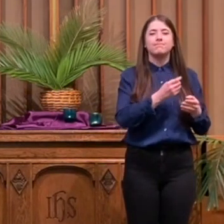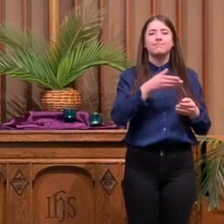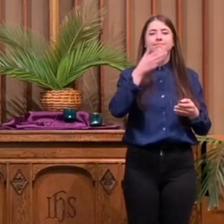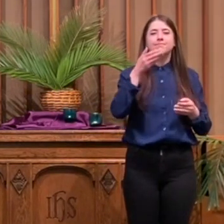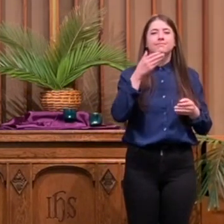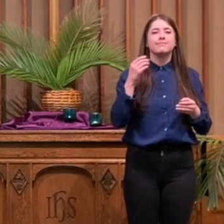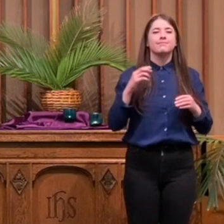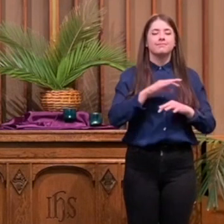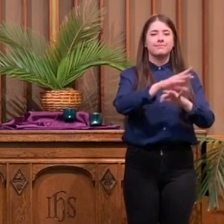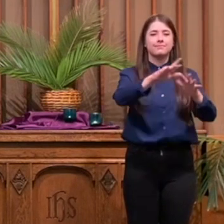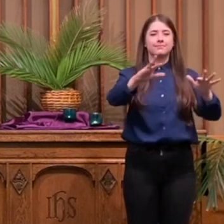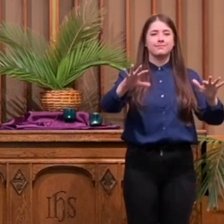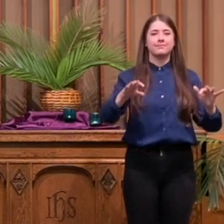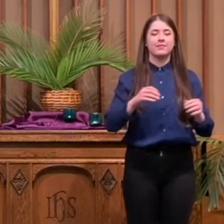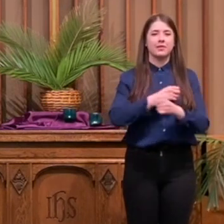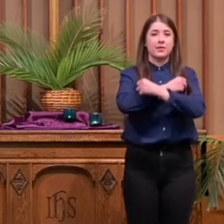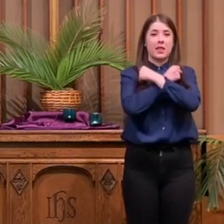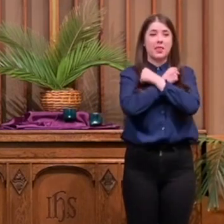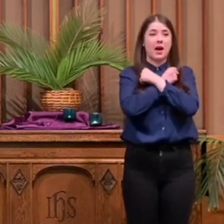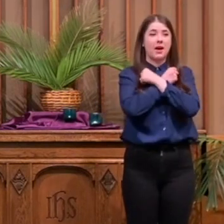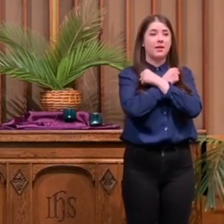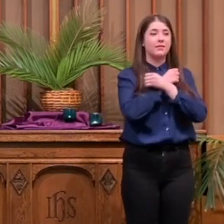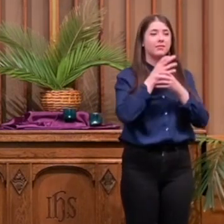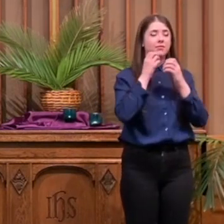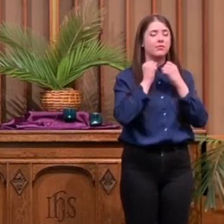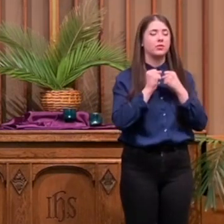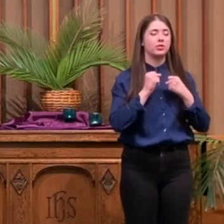extravagant love and devotion to Jesus.